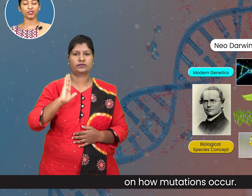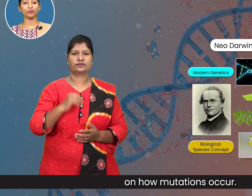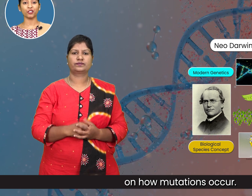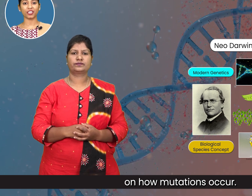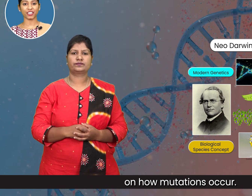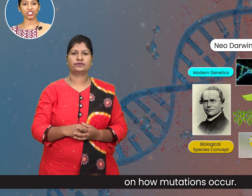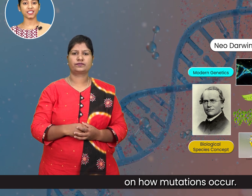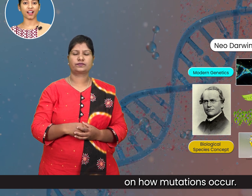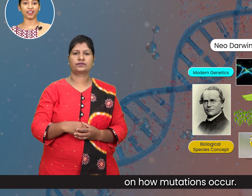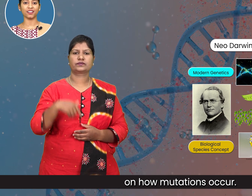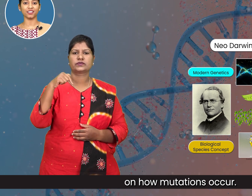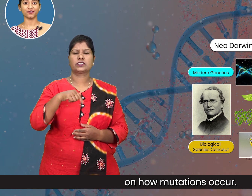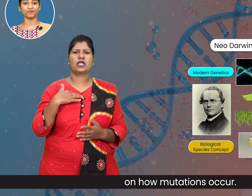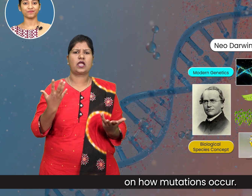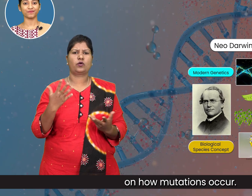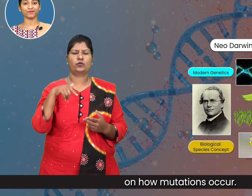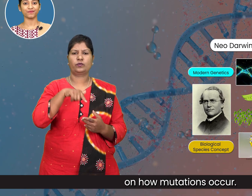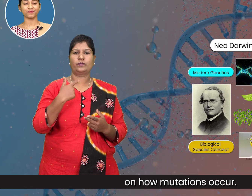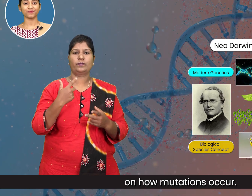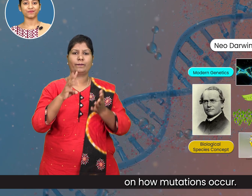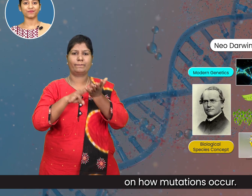how mutations occur.